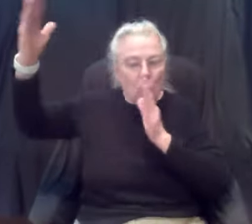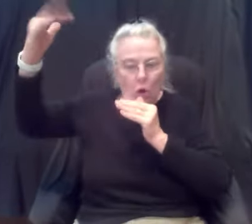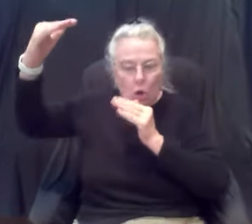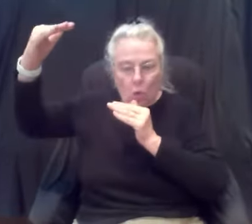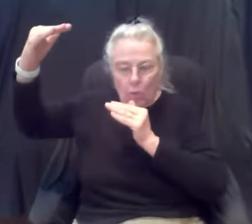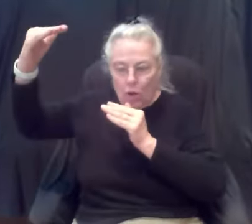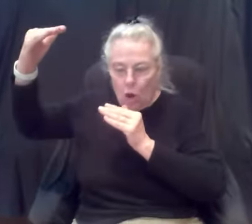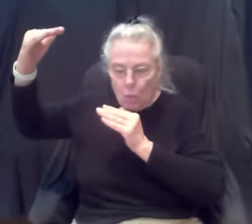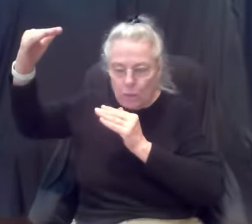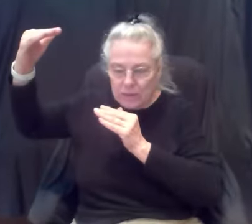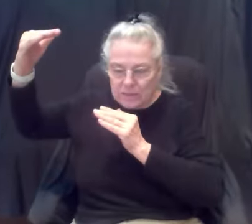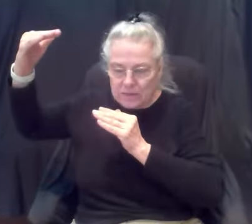hope, hopeless.